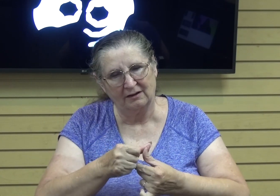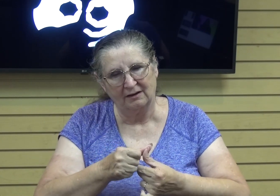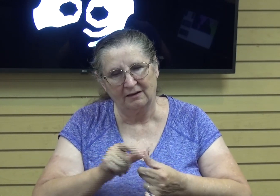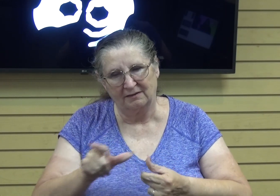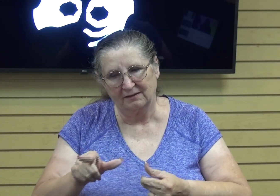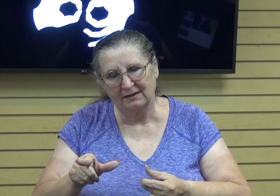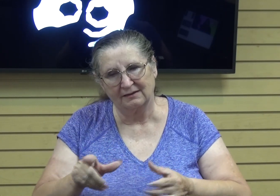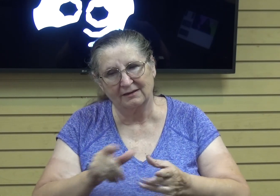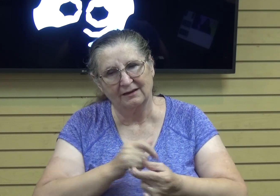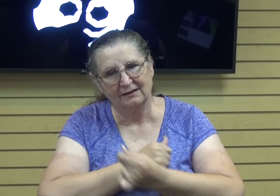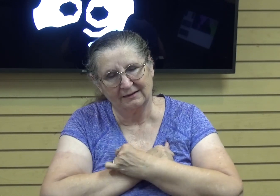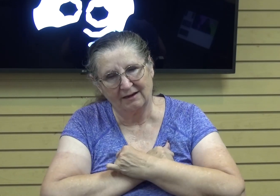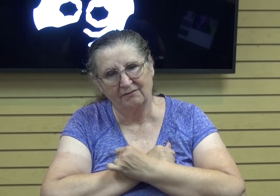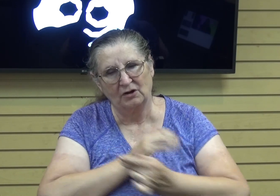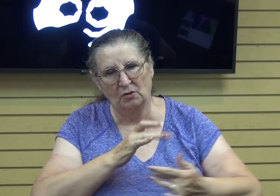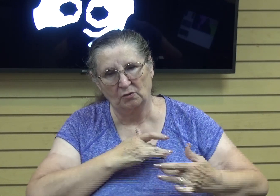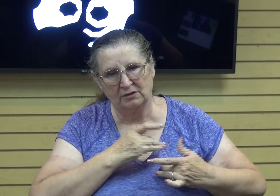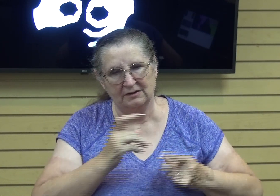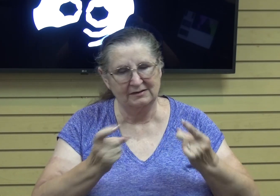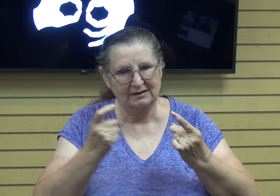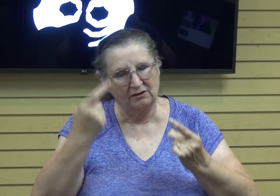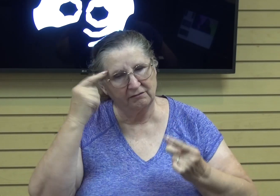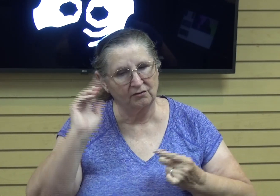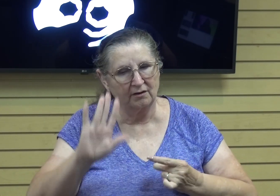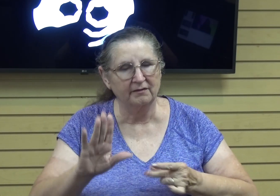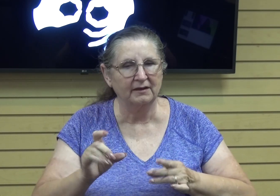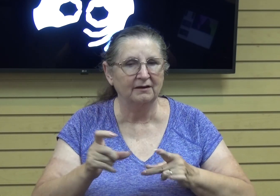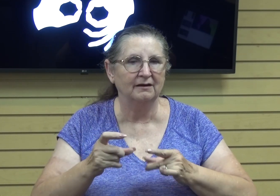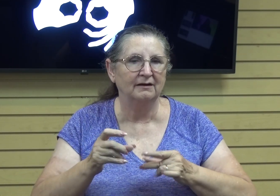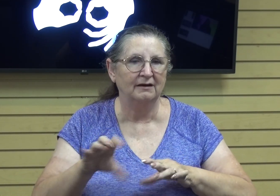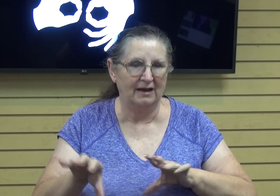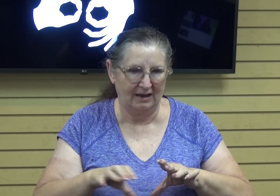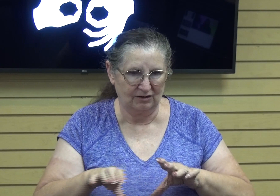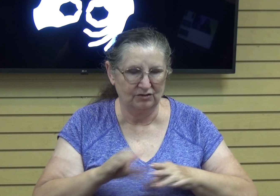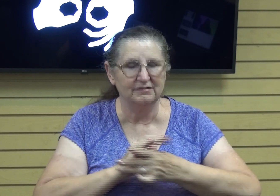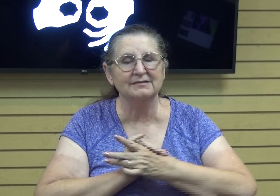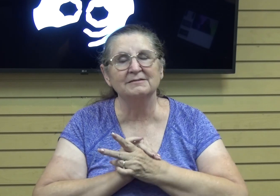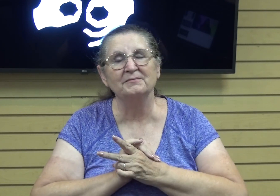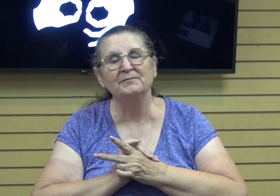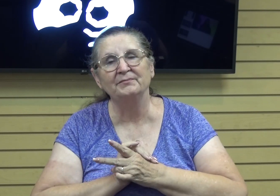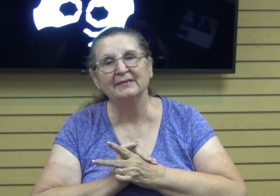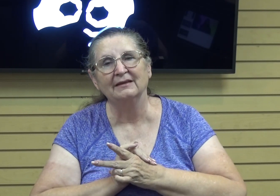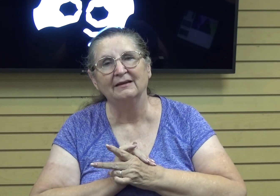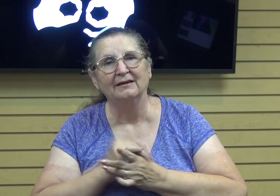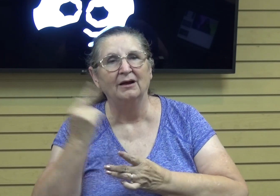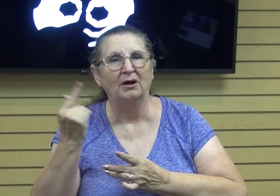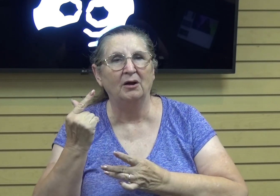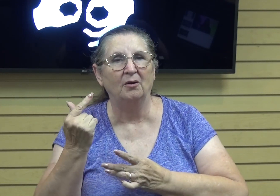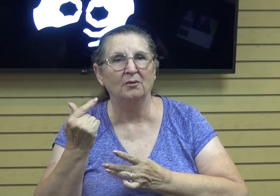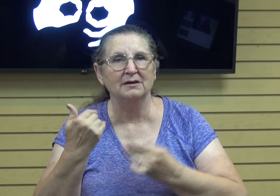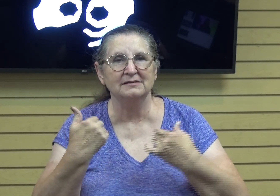they're appreciated, and they're celebrated for what they've done. And that always have a very special place in my